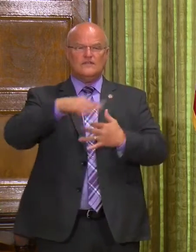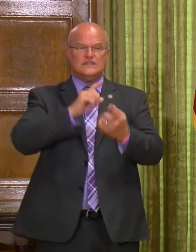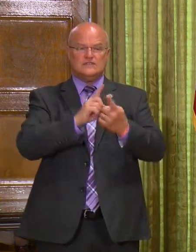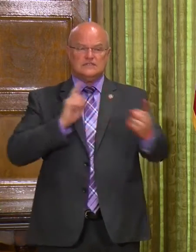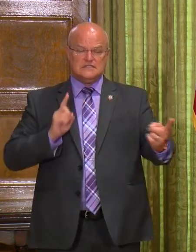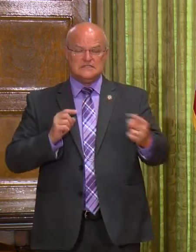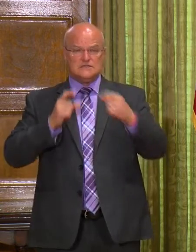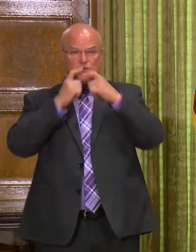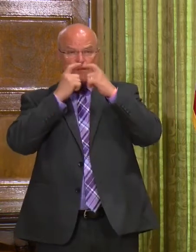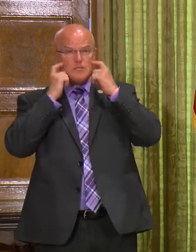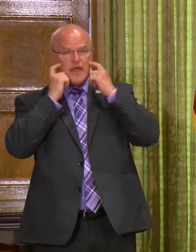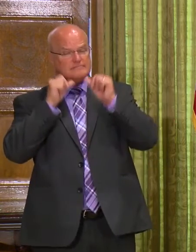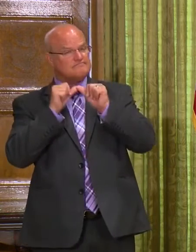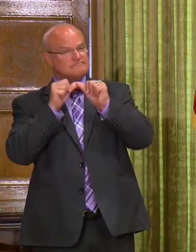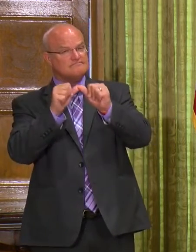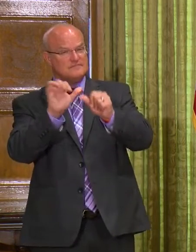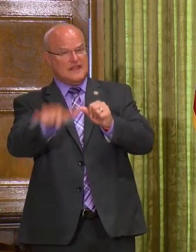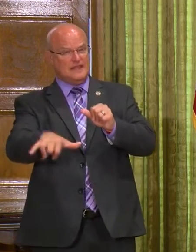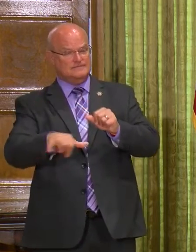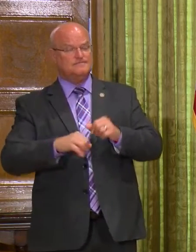wearing masks, etc.